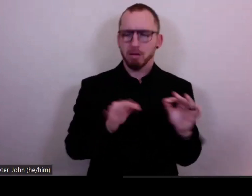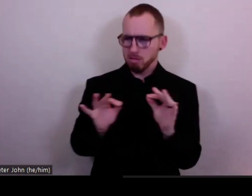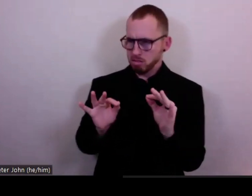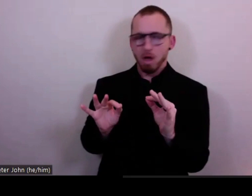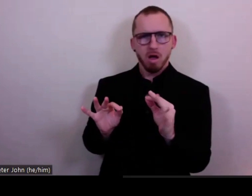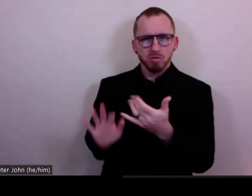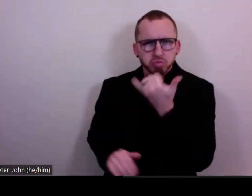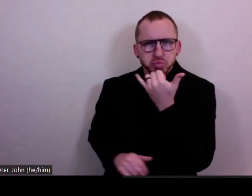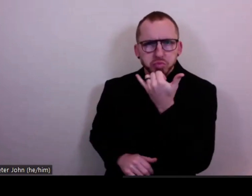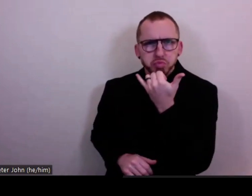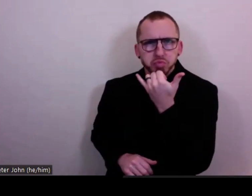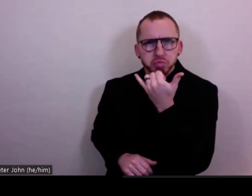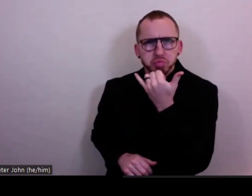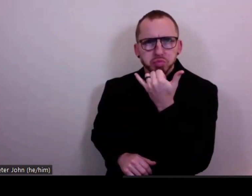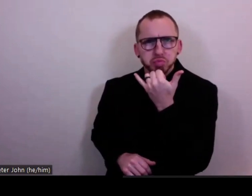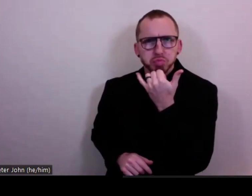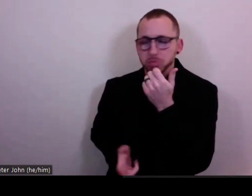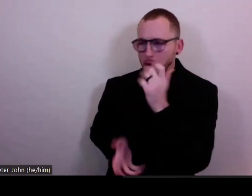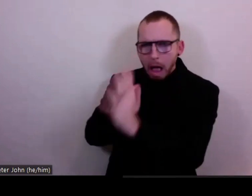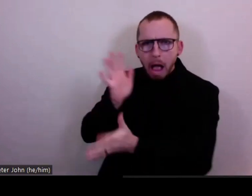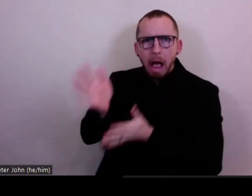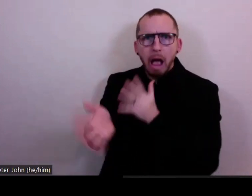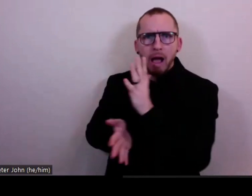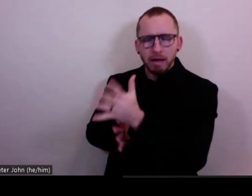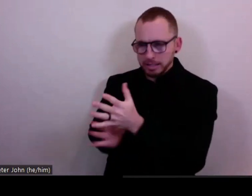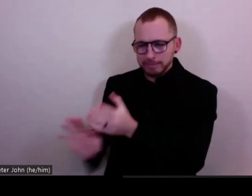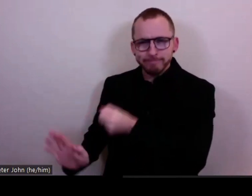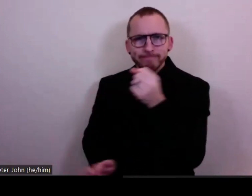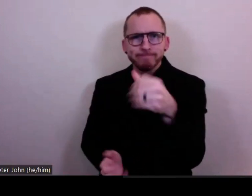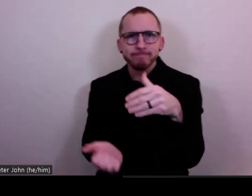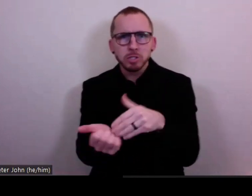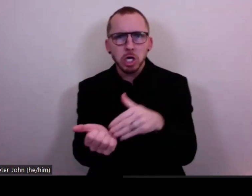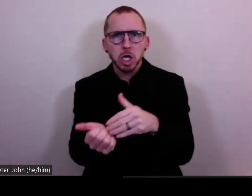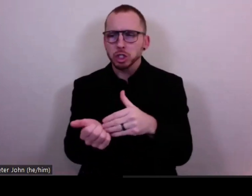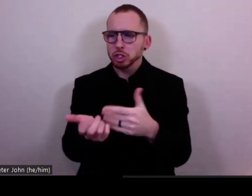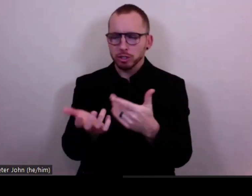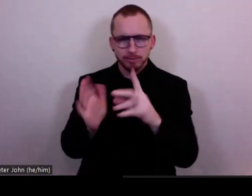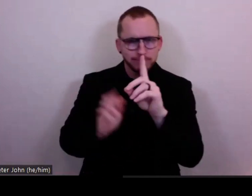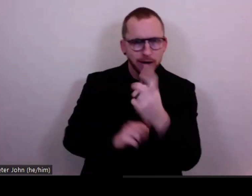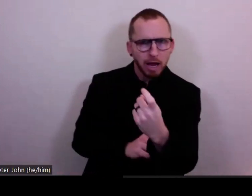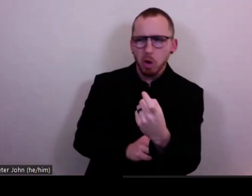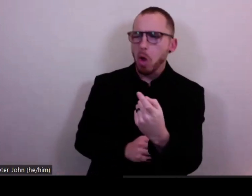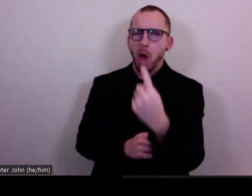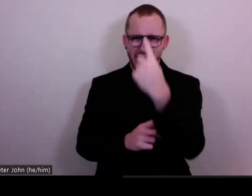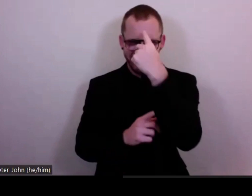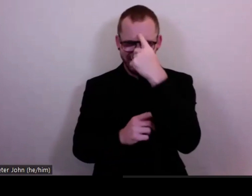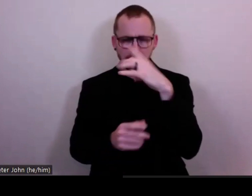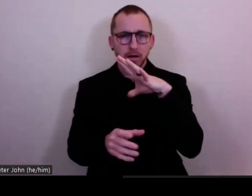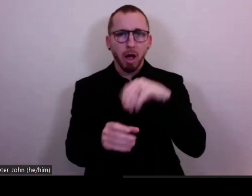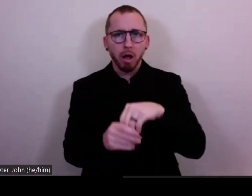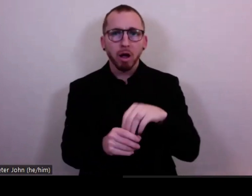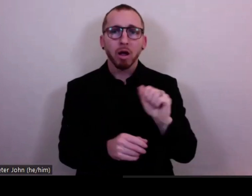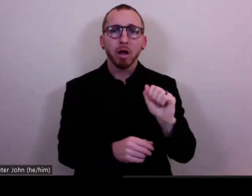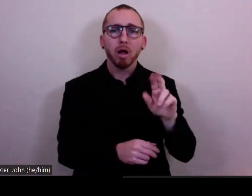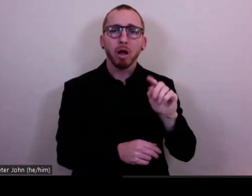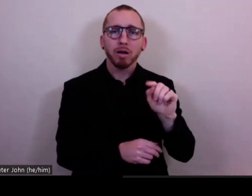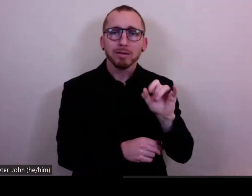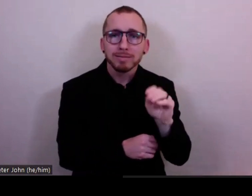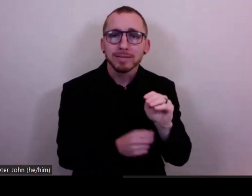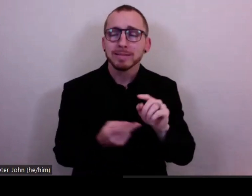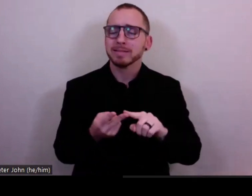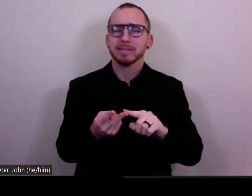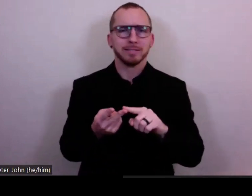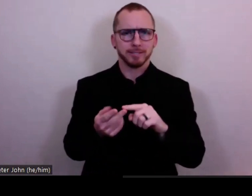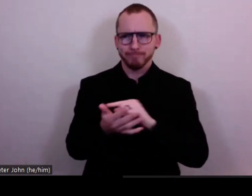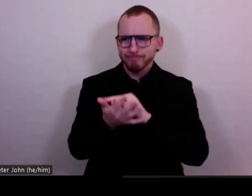we started throwing out all of the diagnoses. I think this is autism. I think this is ADHD. Those are my